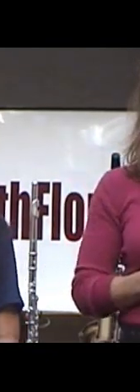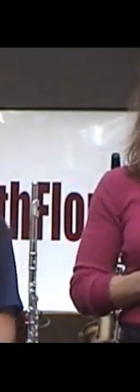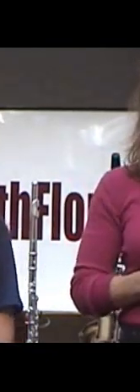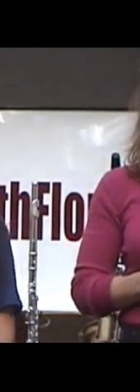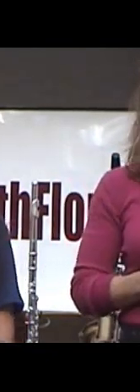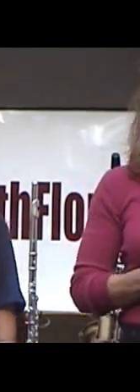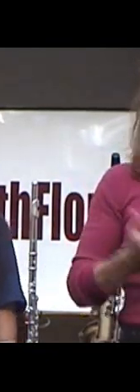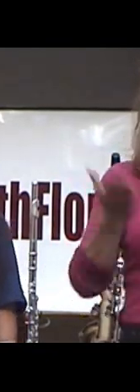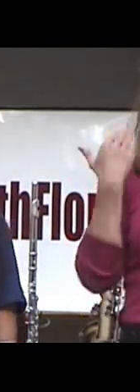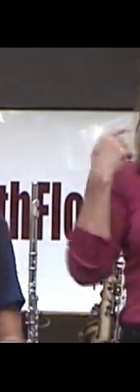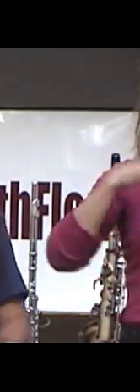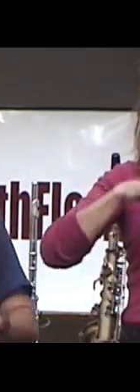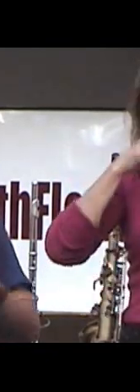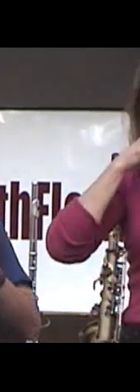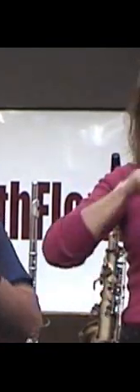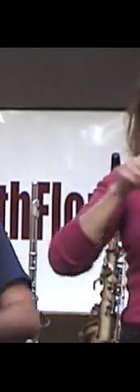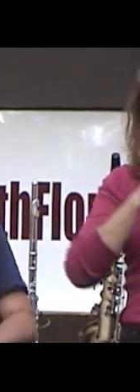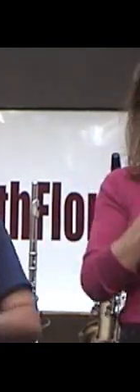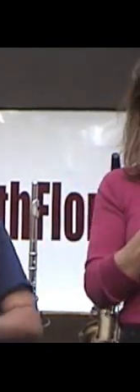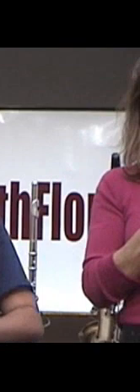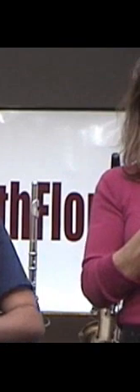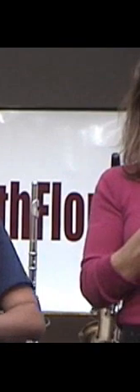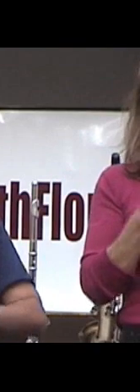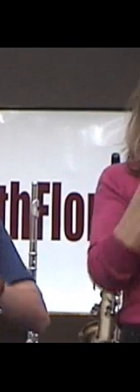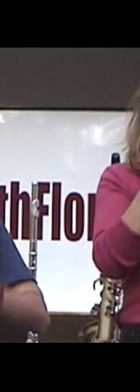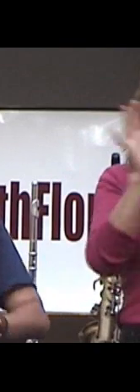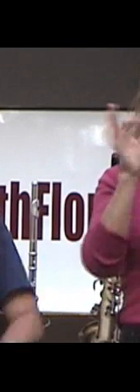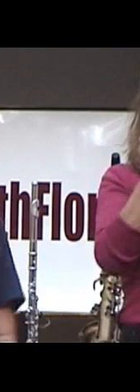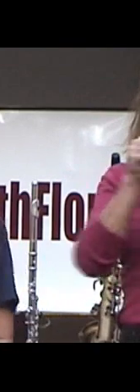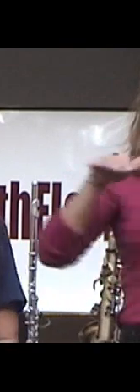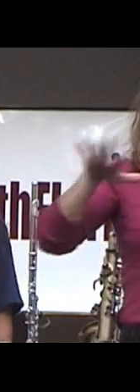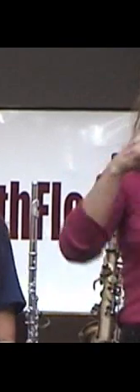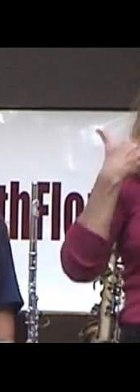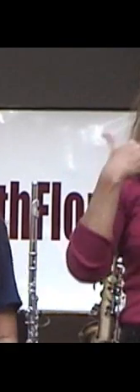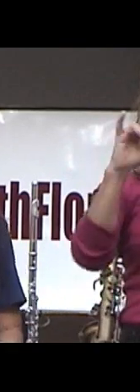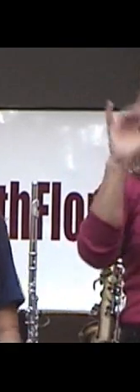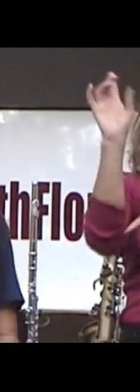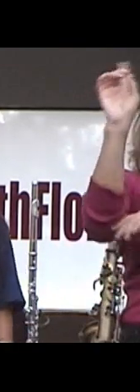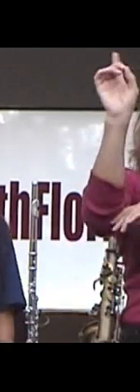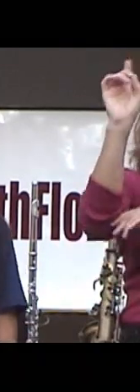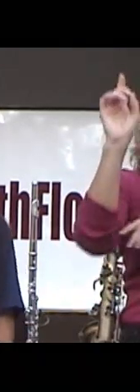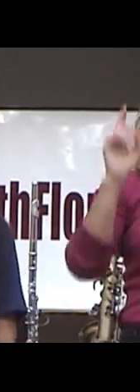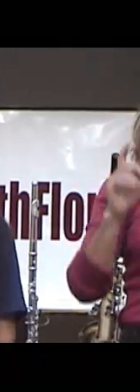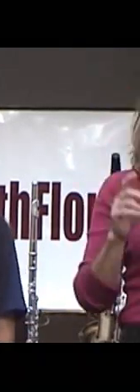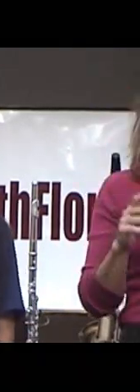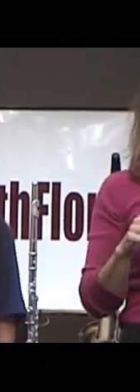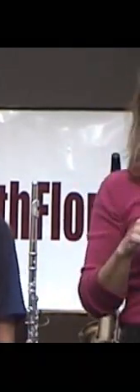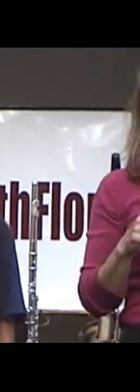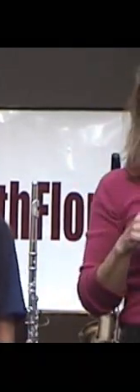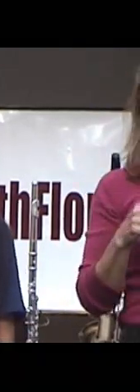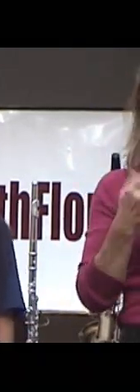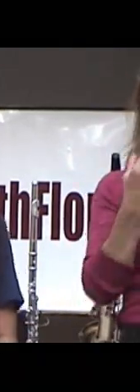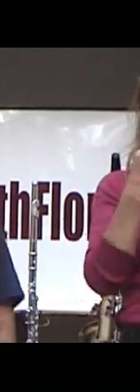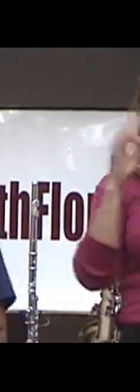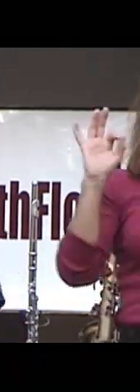Last time I checked, this is the free land. We are still a democracy. We get to vote on what we want.